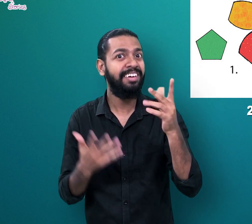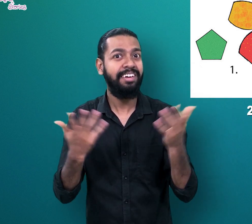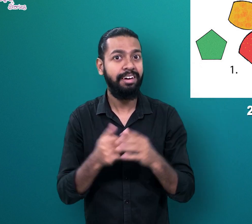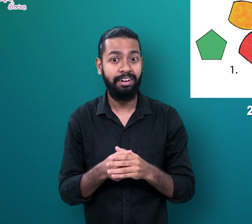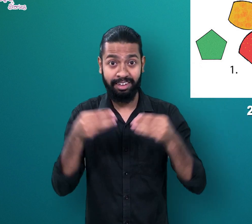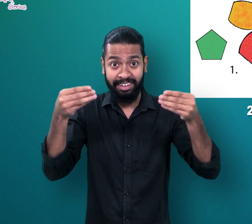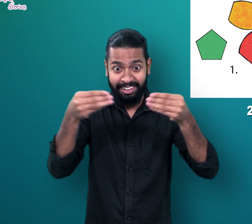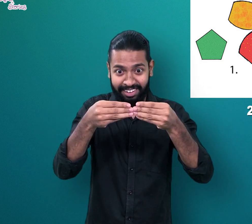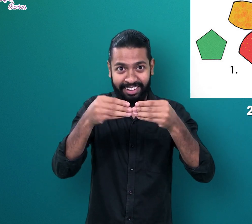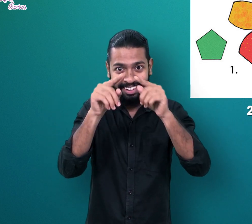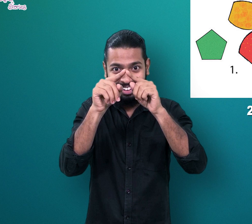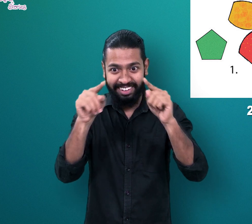Hand stitch the pieces.